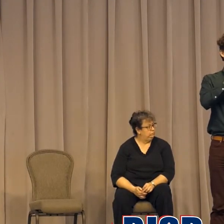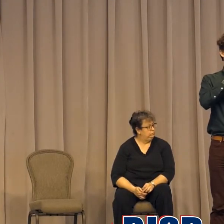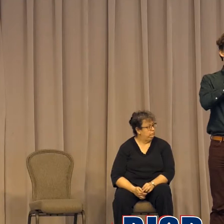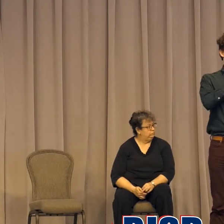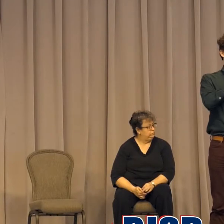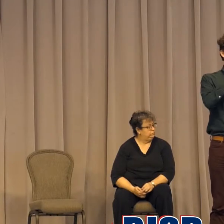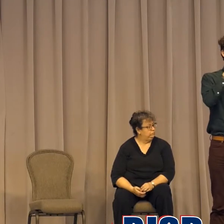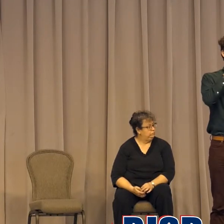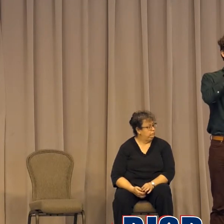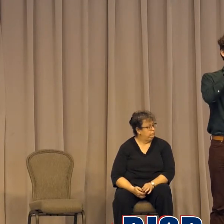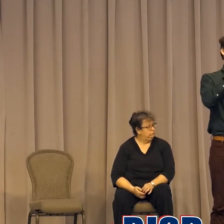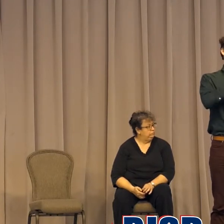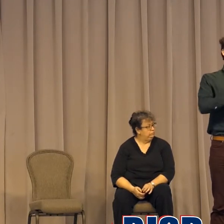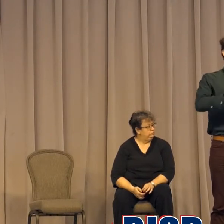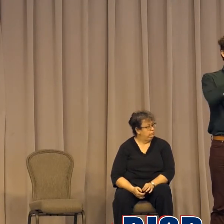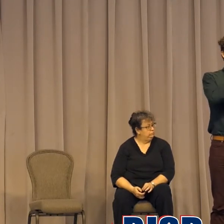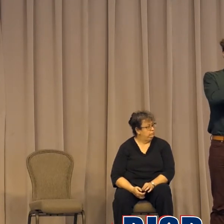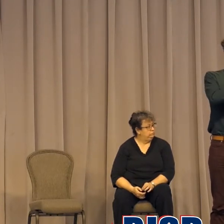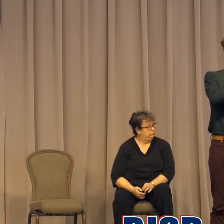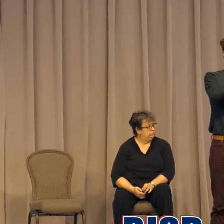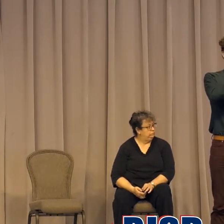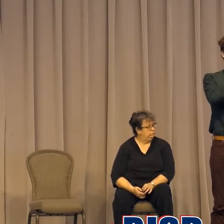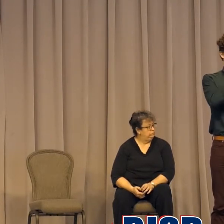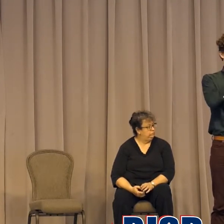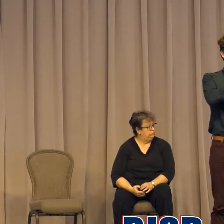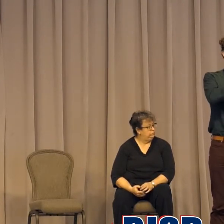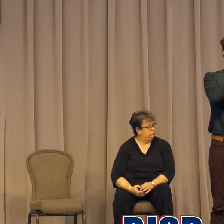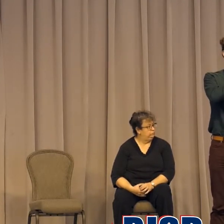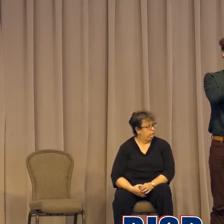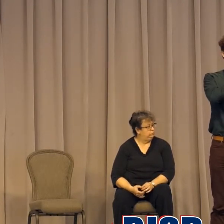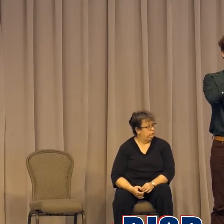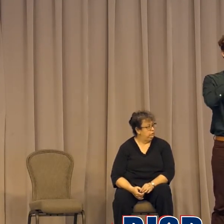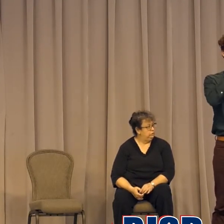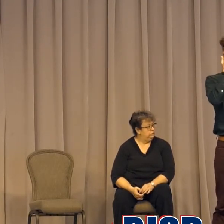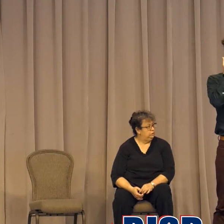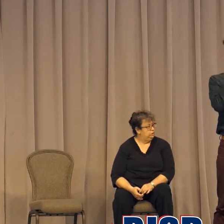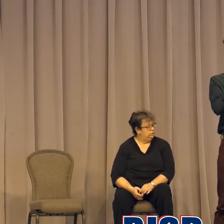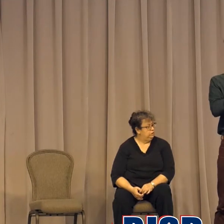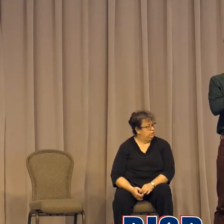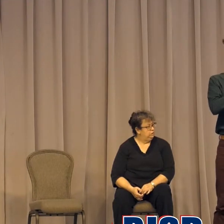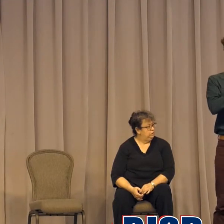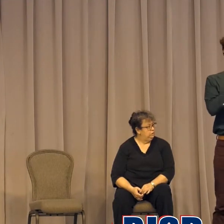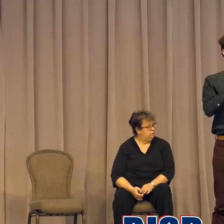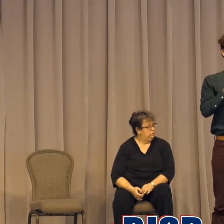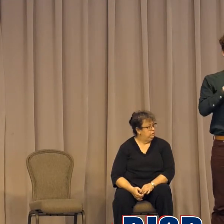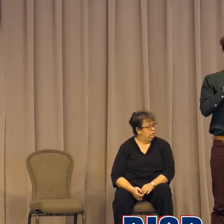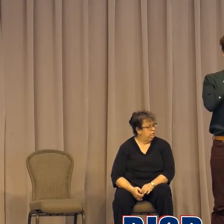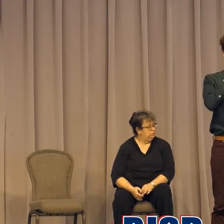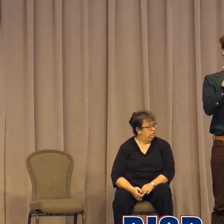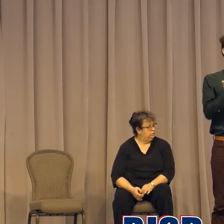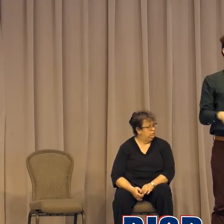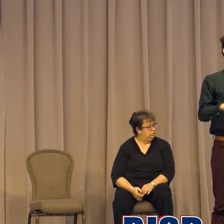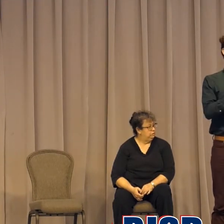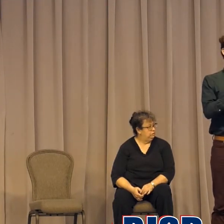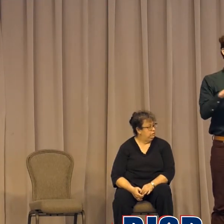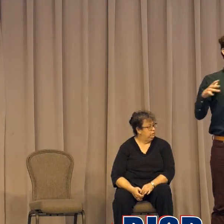of campuses, students, and staff. Because of the tremendous industrial growth in our particular area, we